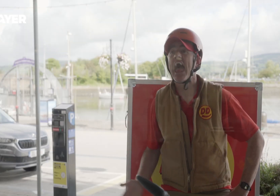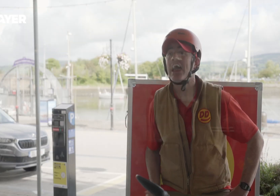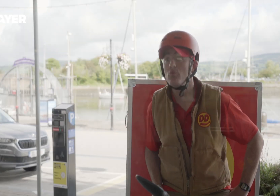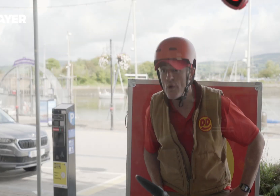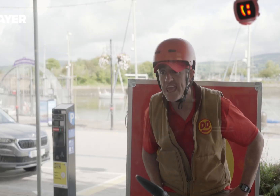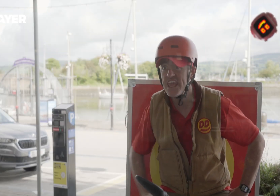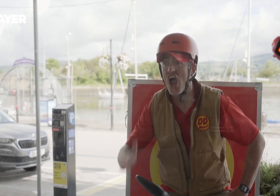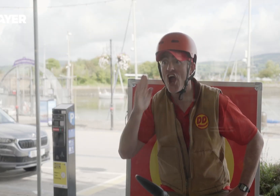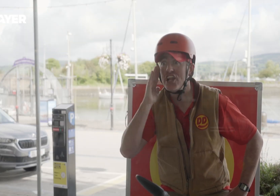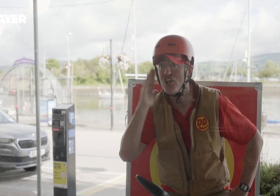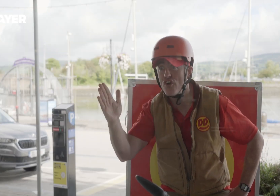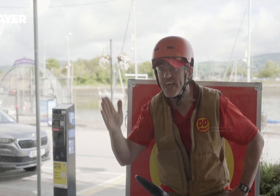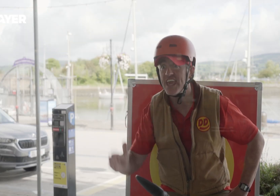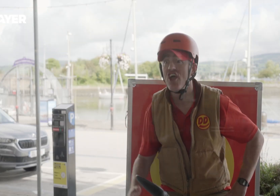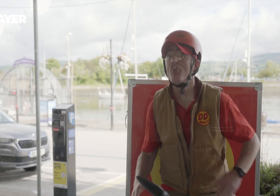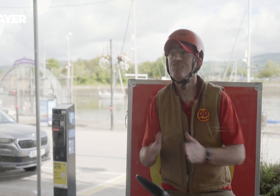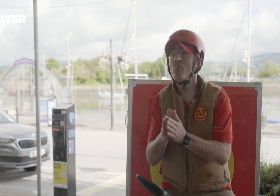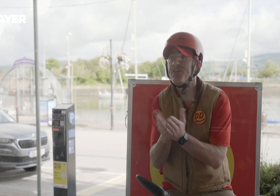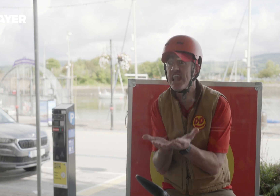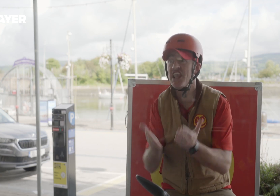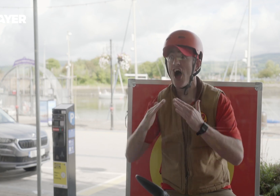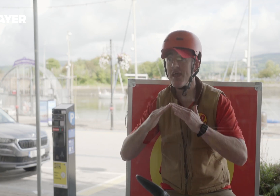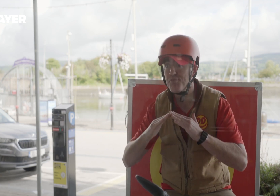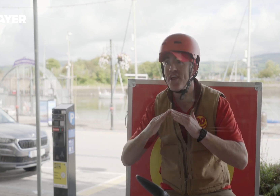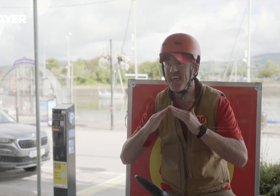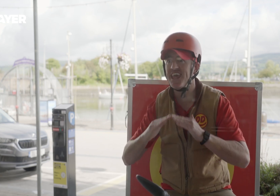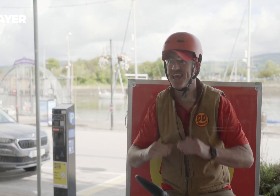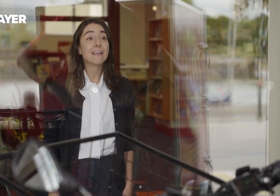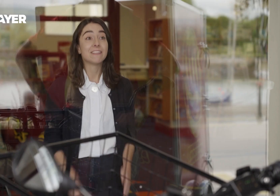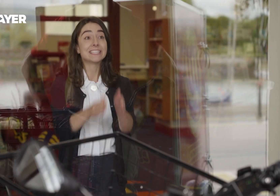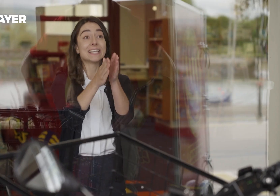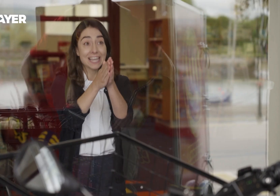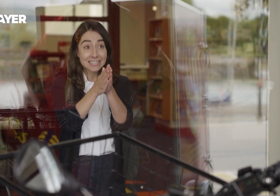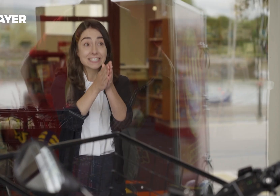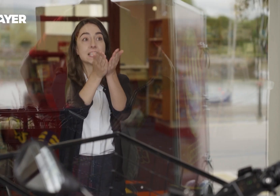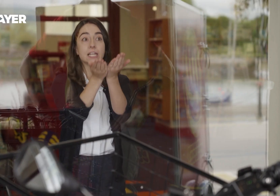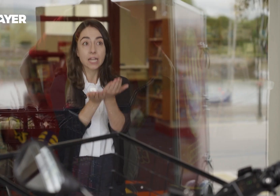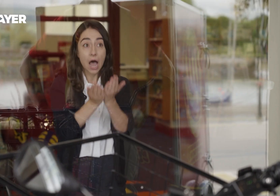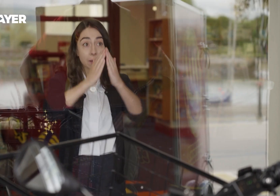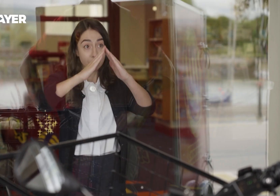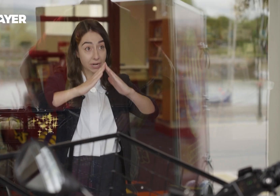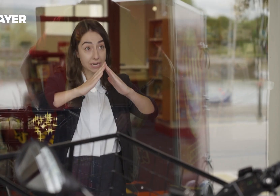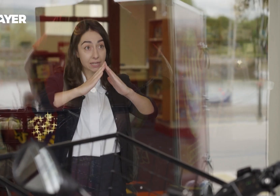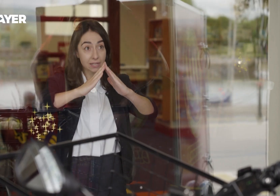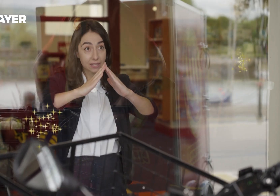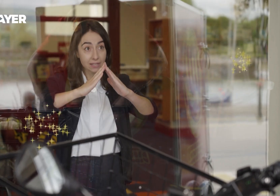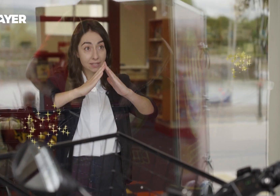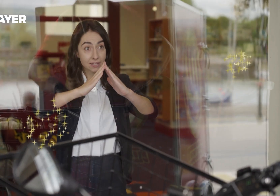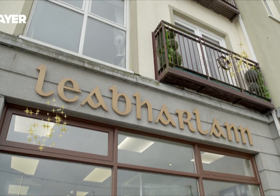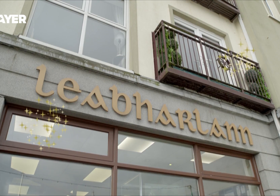And we are looking for the library. This is the library.